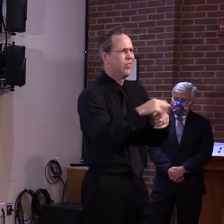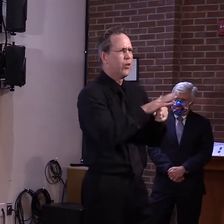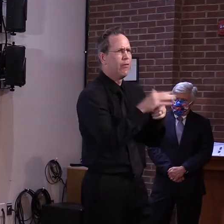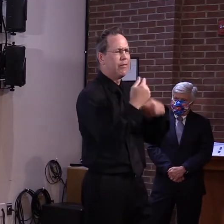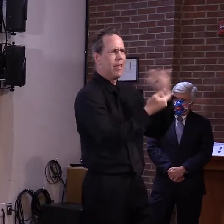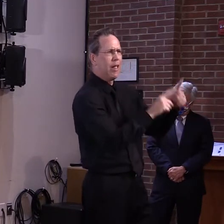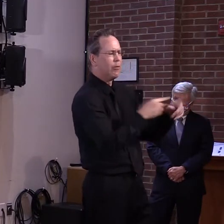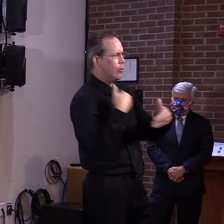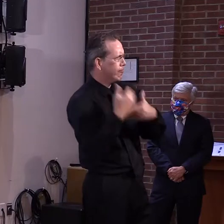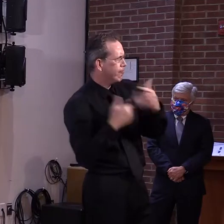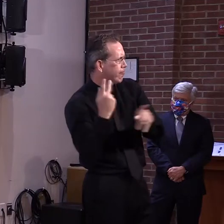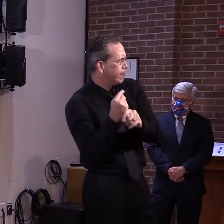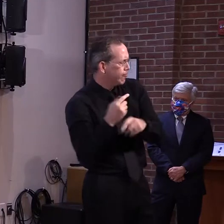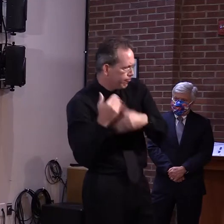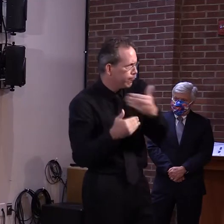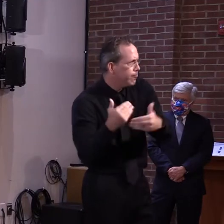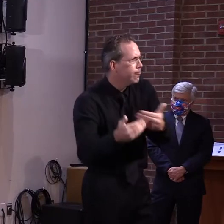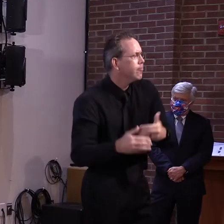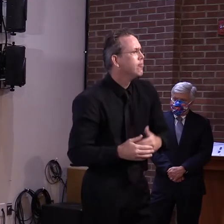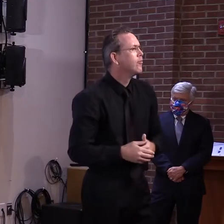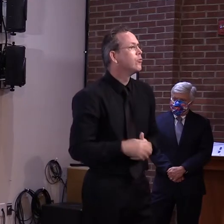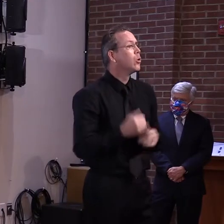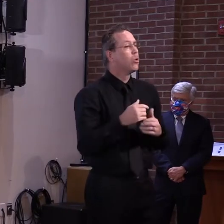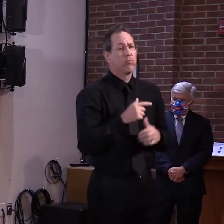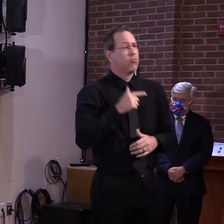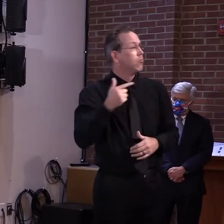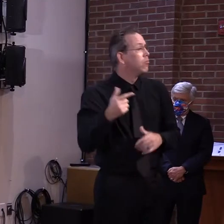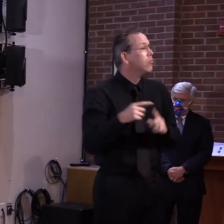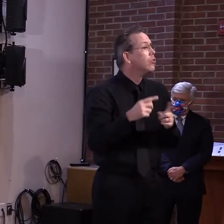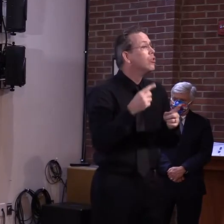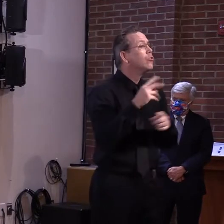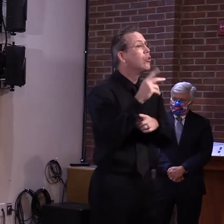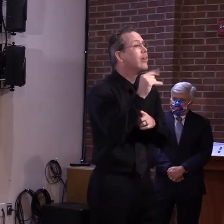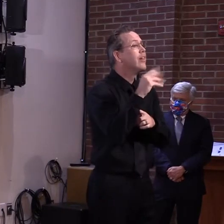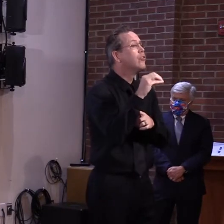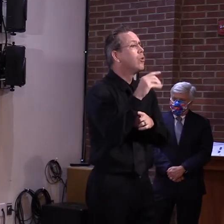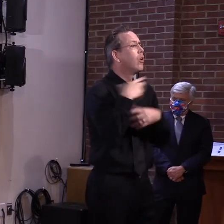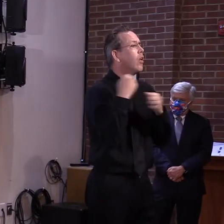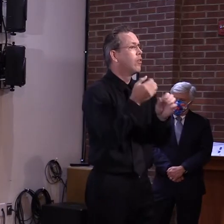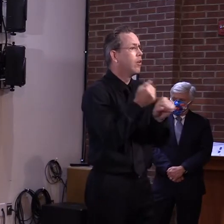now turn it over to Dr. Kelso for a health update.